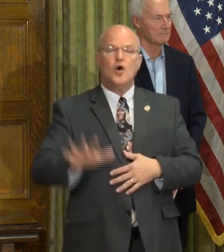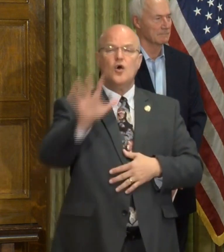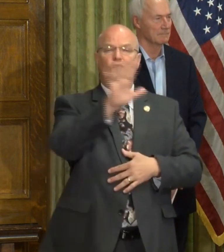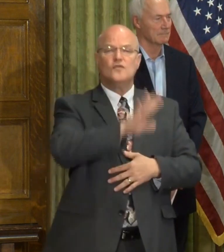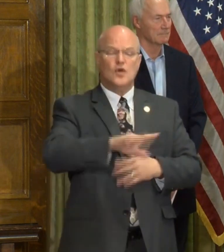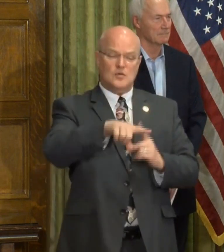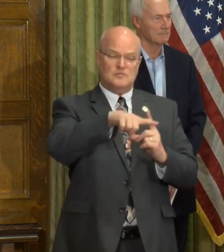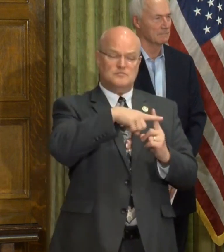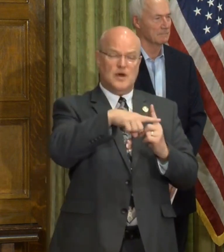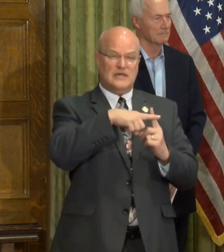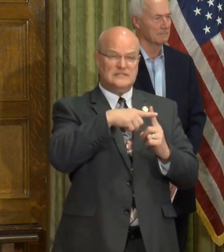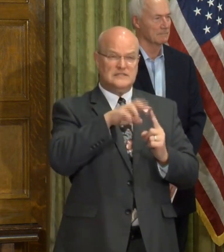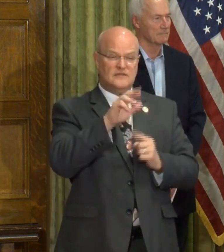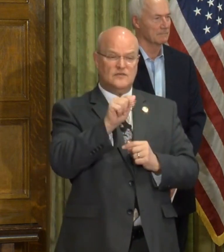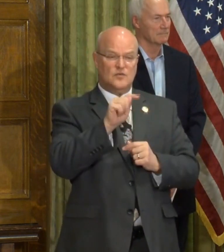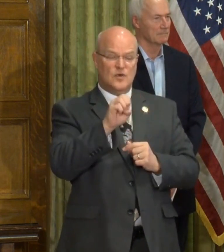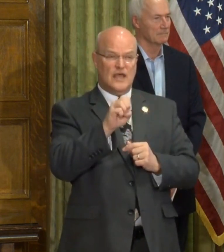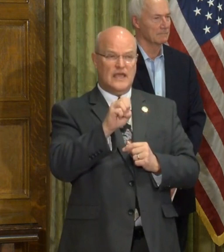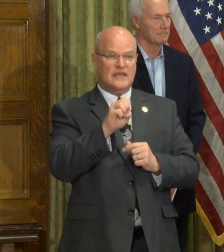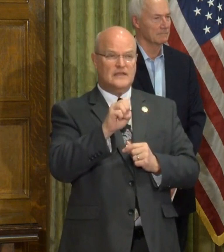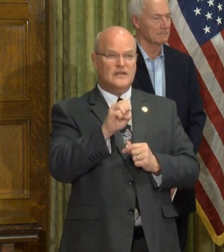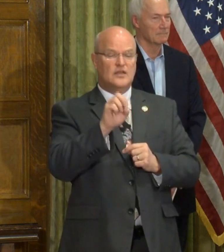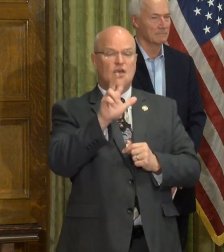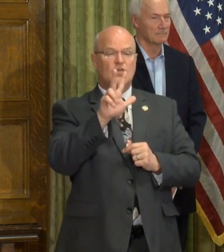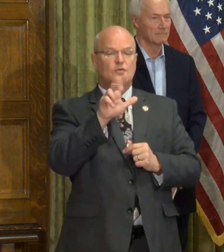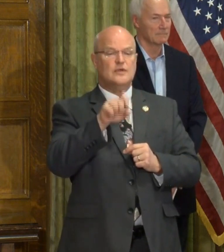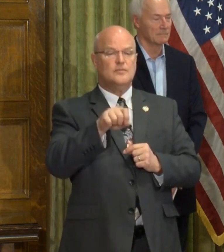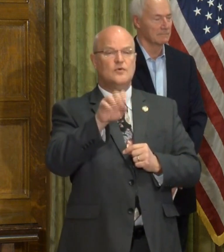our overall positivity rate yesterday was